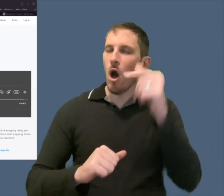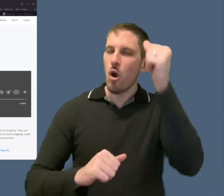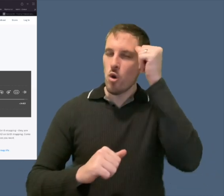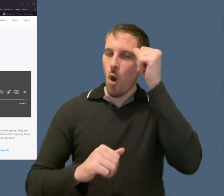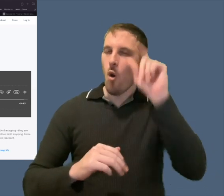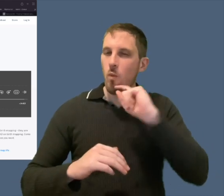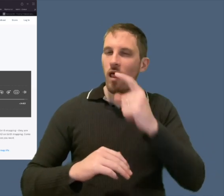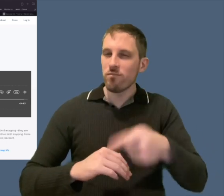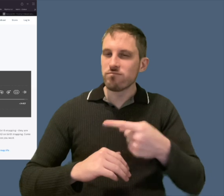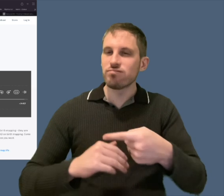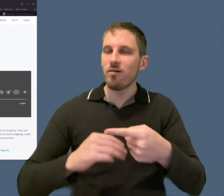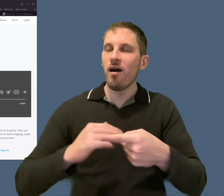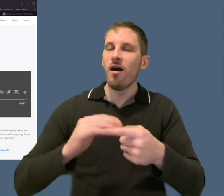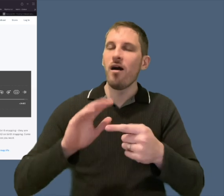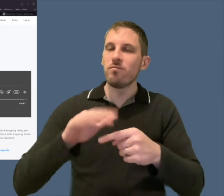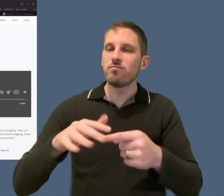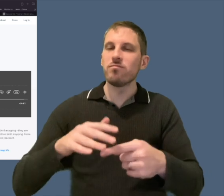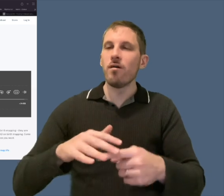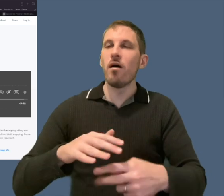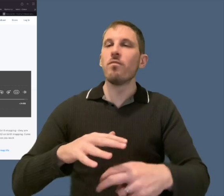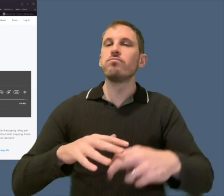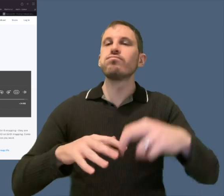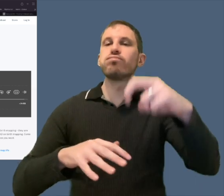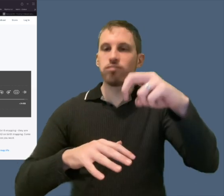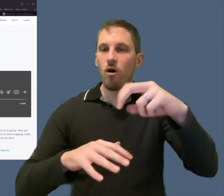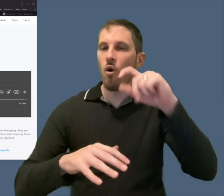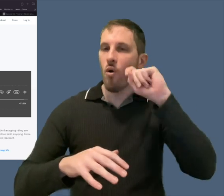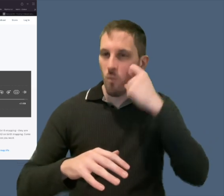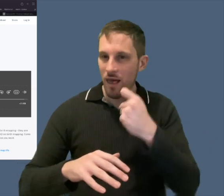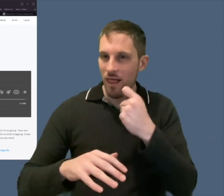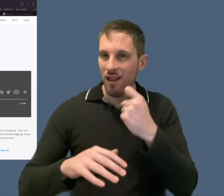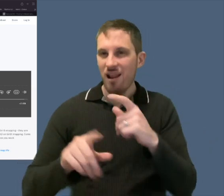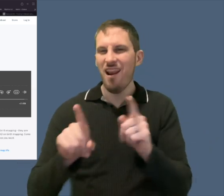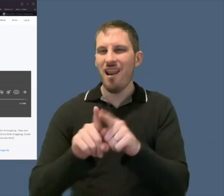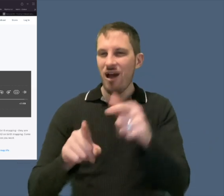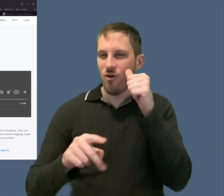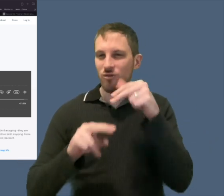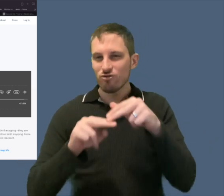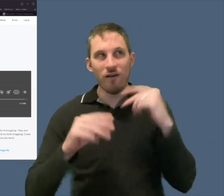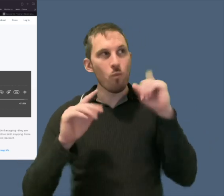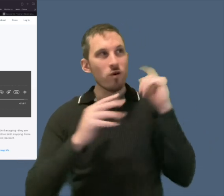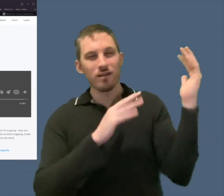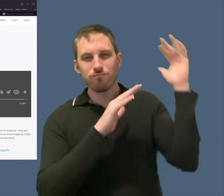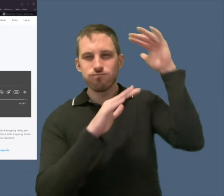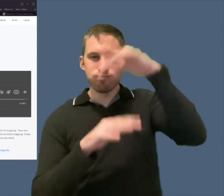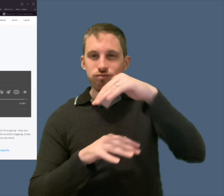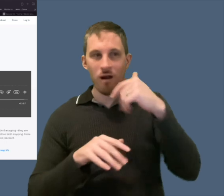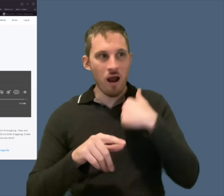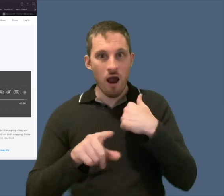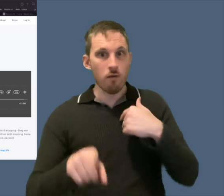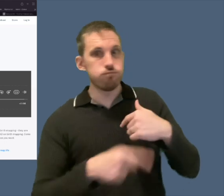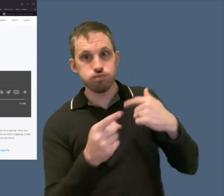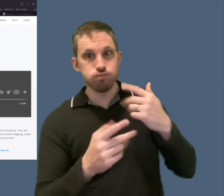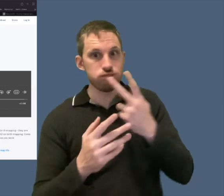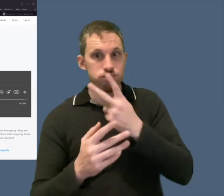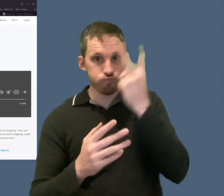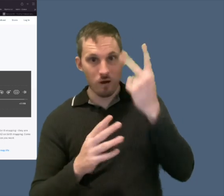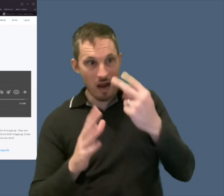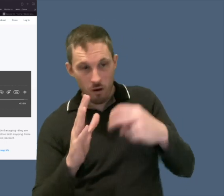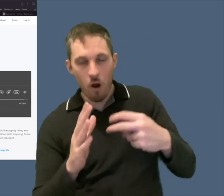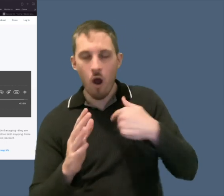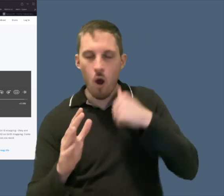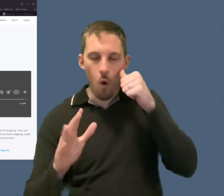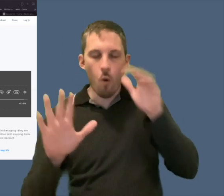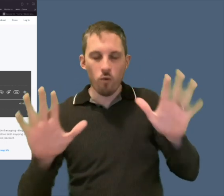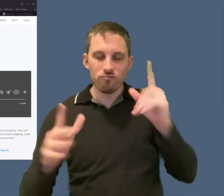when people talk about trust and surrender, that's true trust and surrender. Can you go into your birth